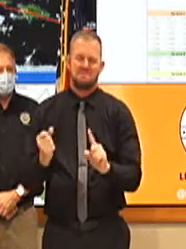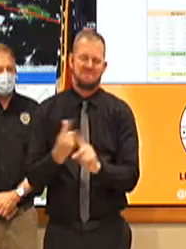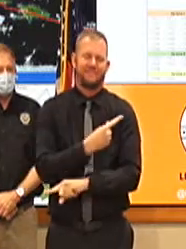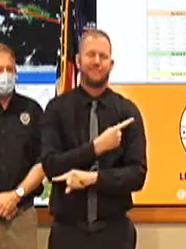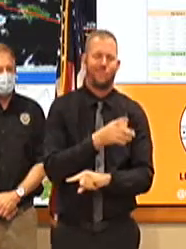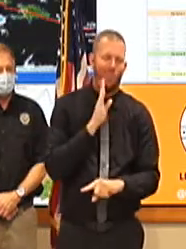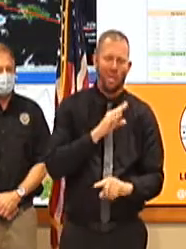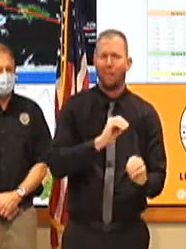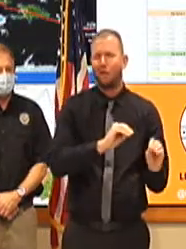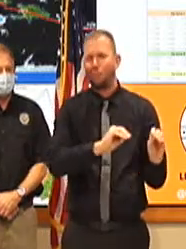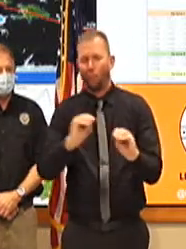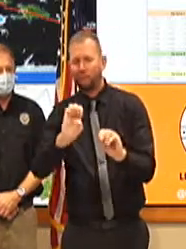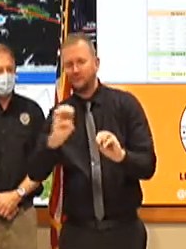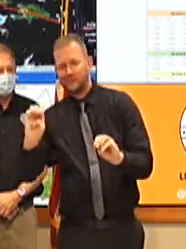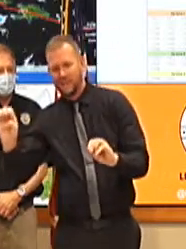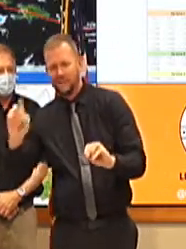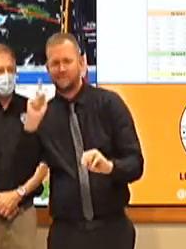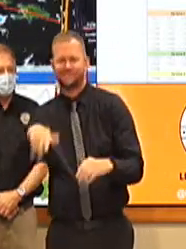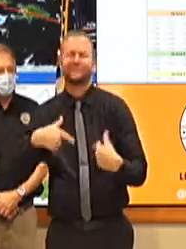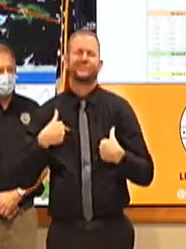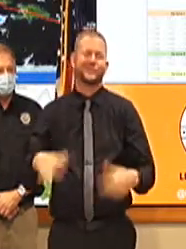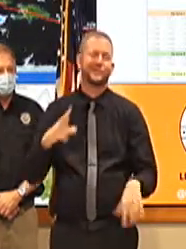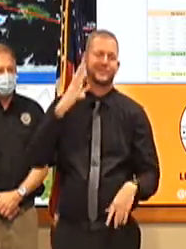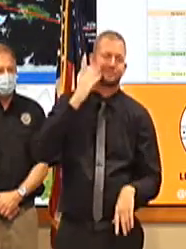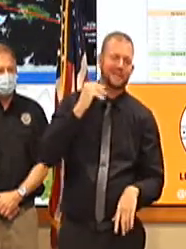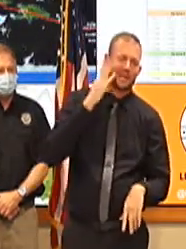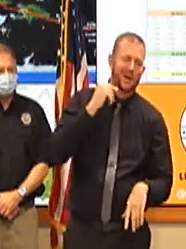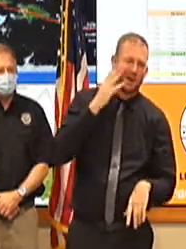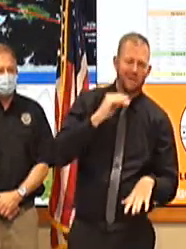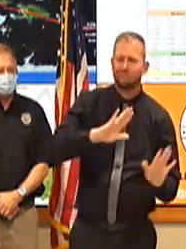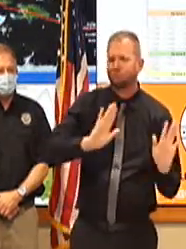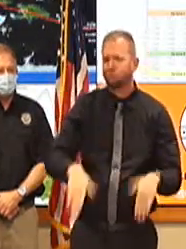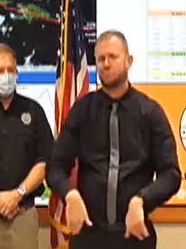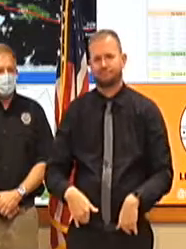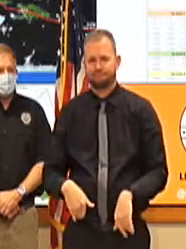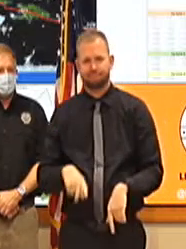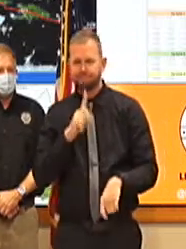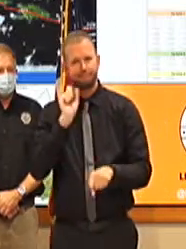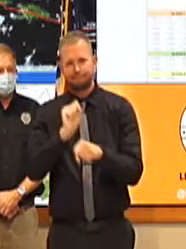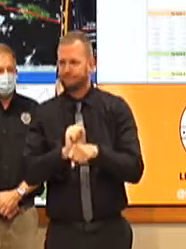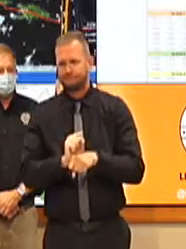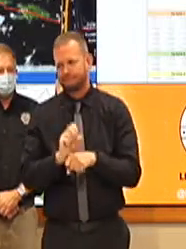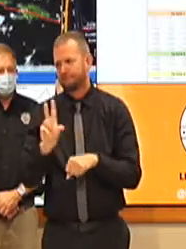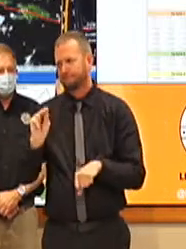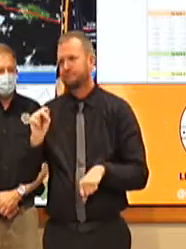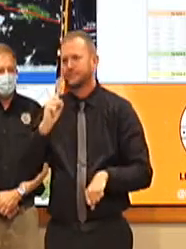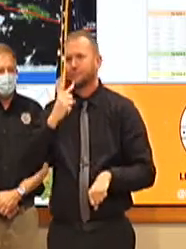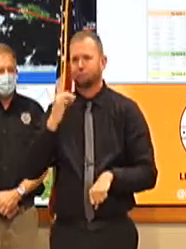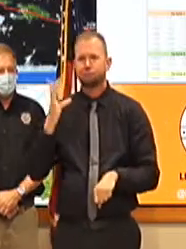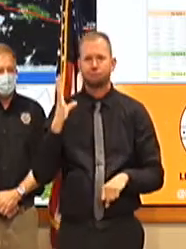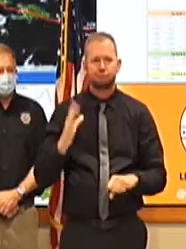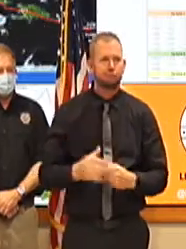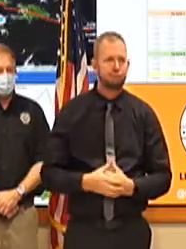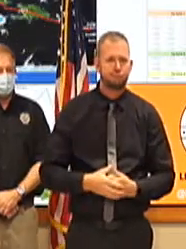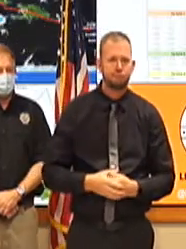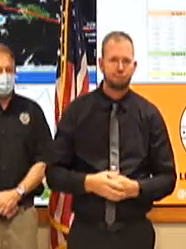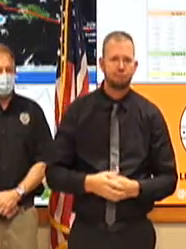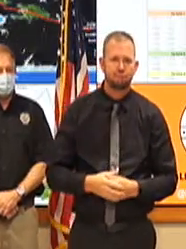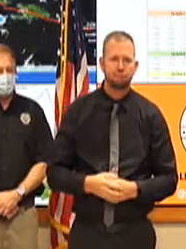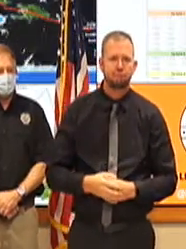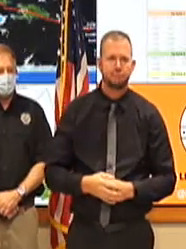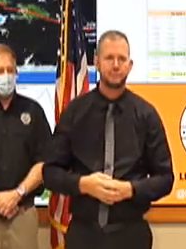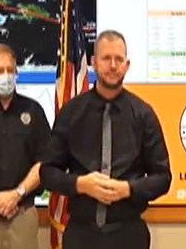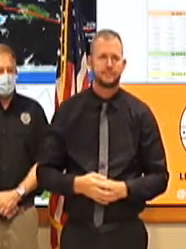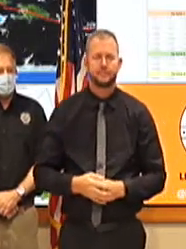other storms in the past. So please take this storm very seriously. At